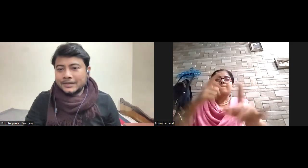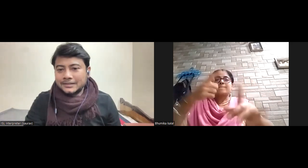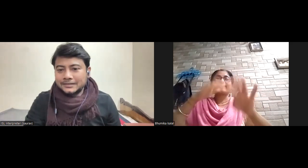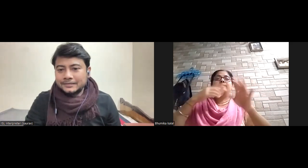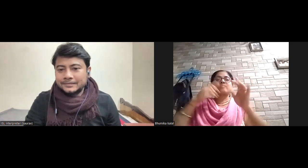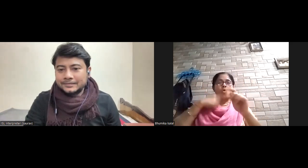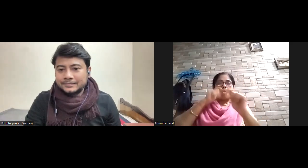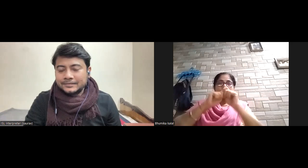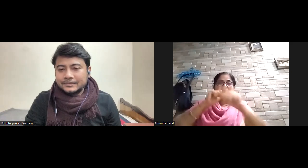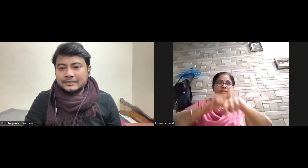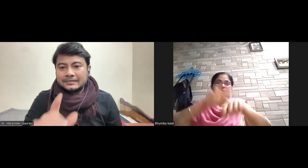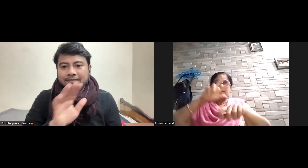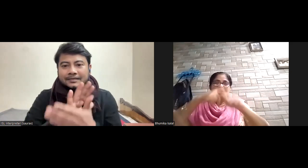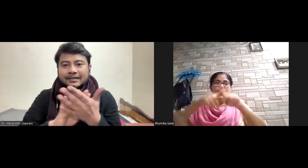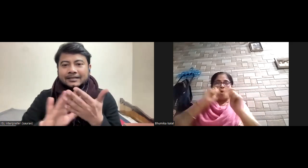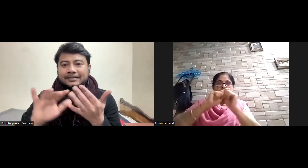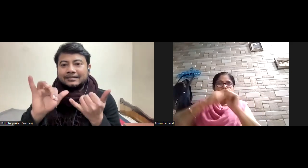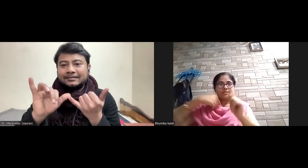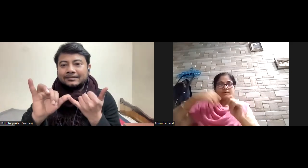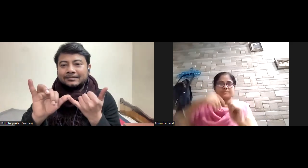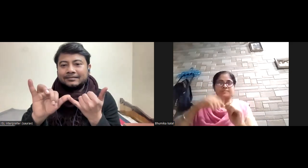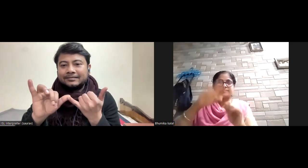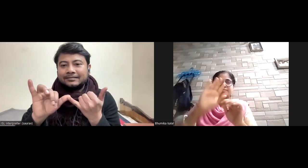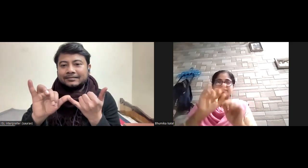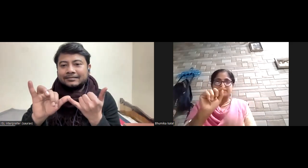Okay, Mataji. Hare Krishna.